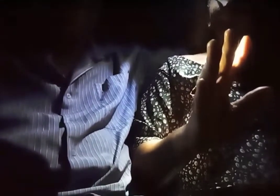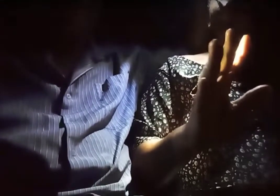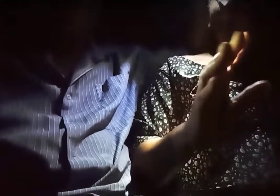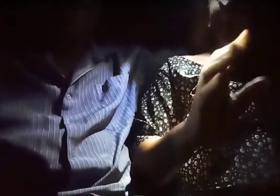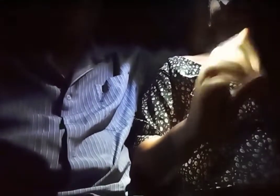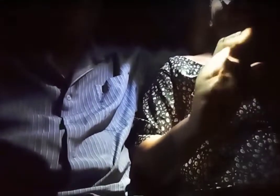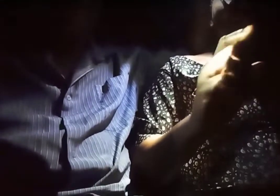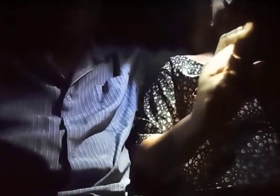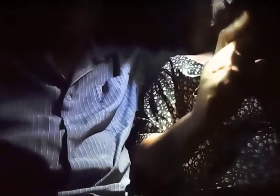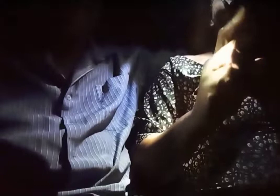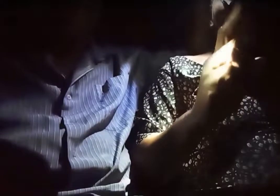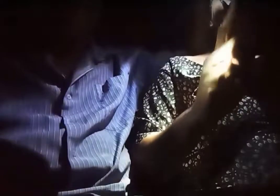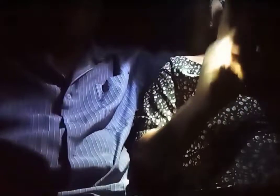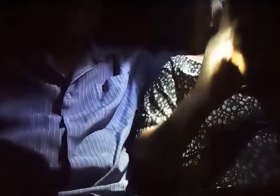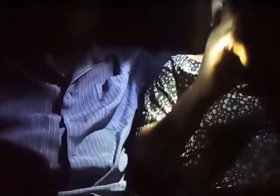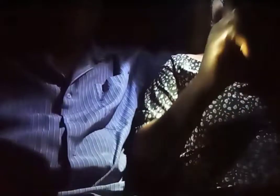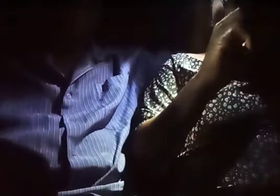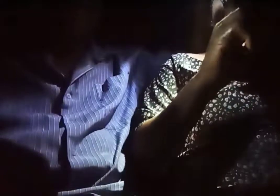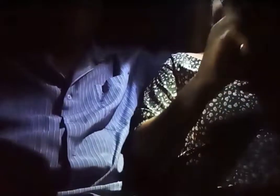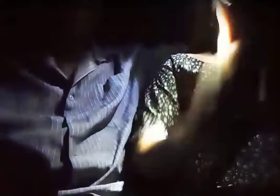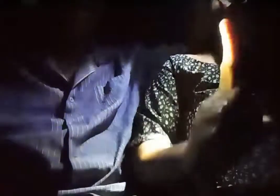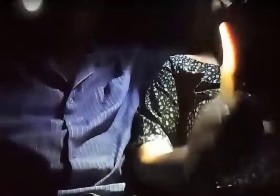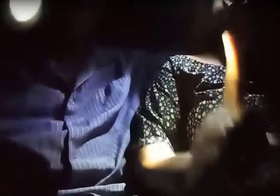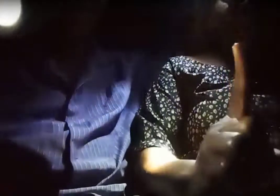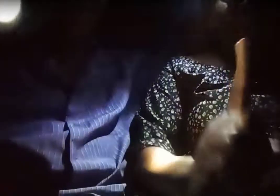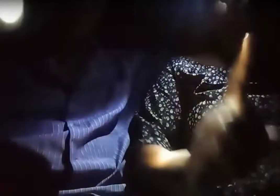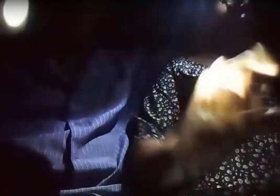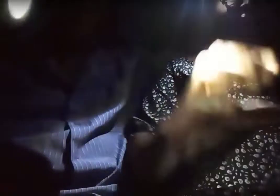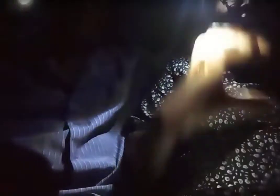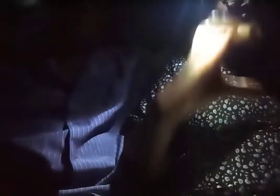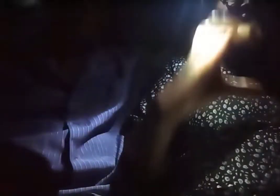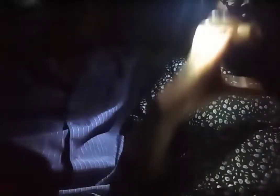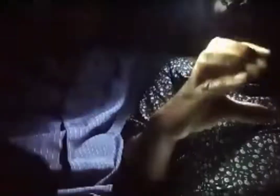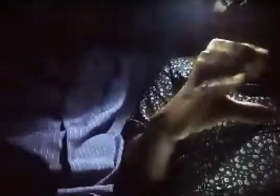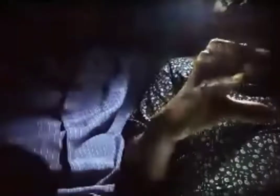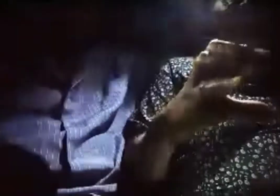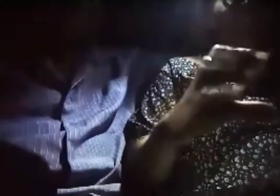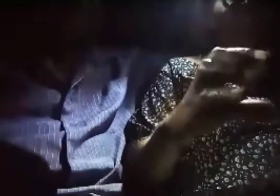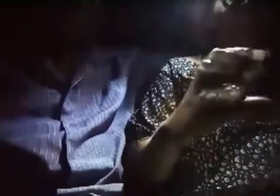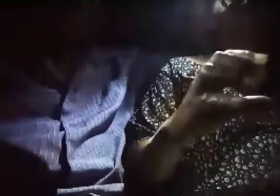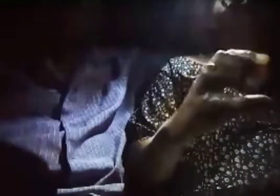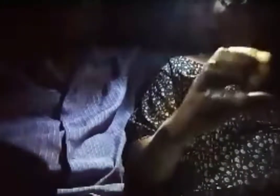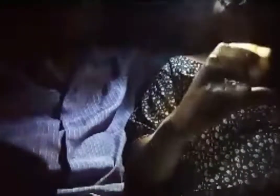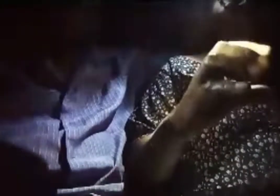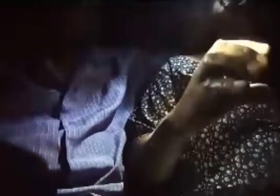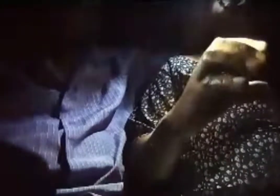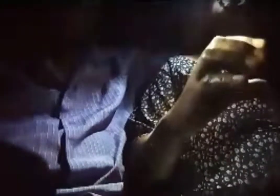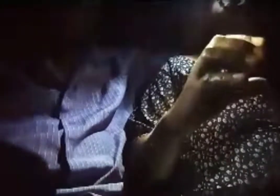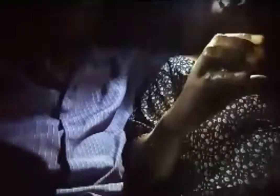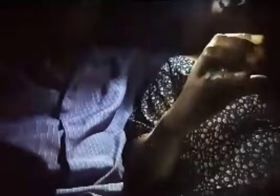136,000. 100. Okay, you don't Okay. need to sign the 100 now. Just sign 136,000.